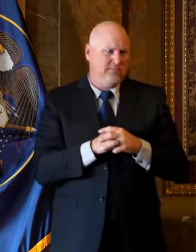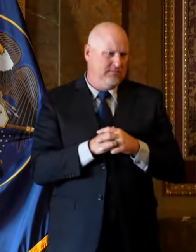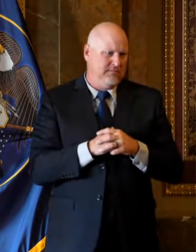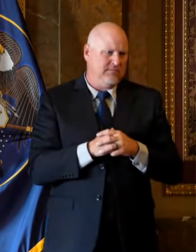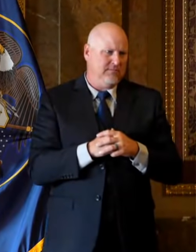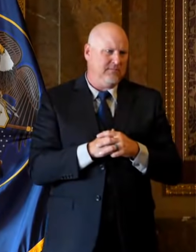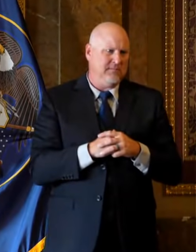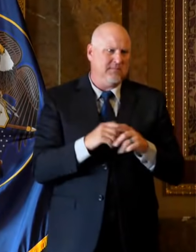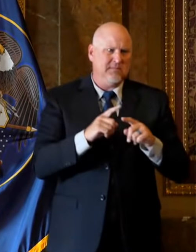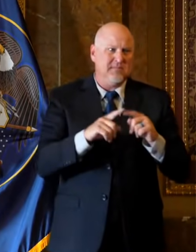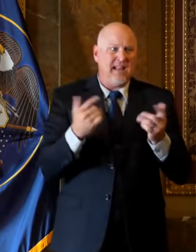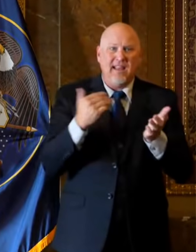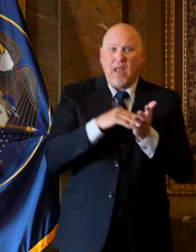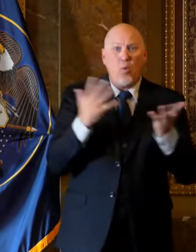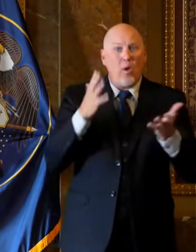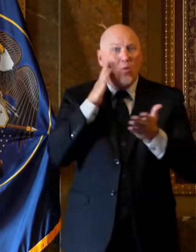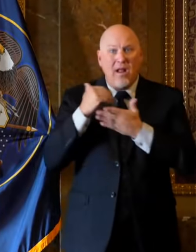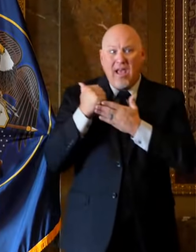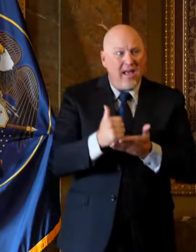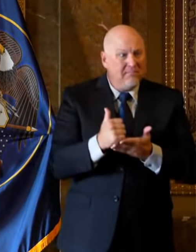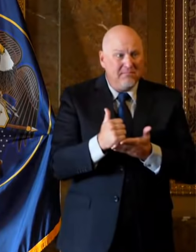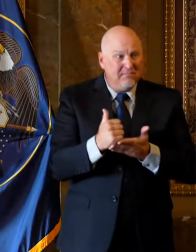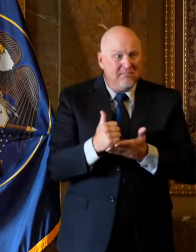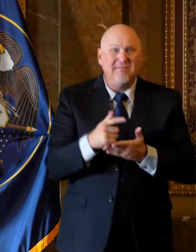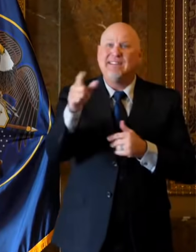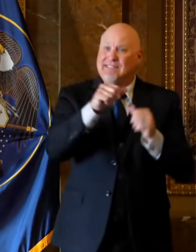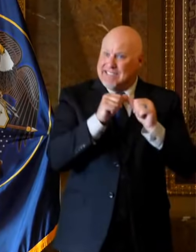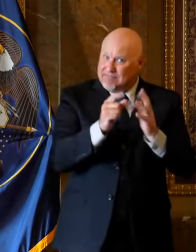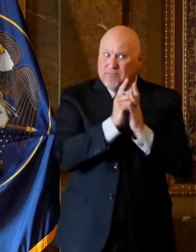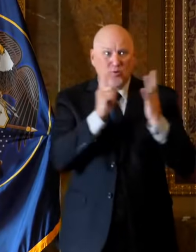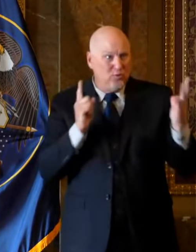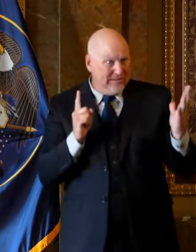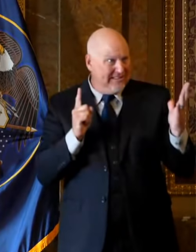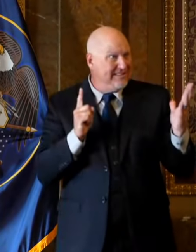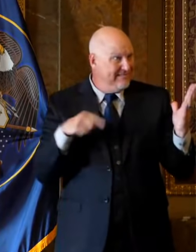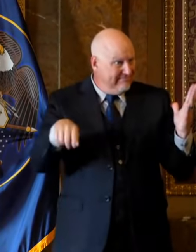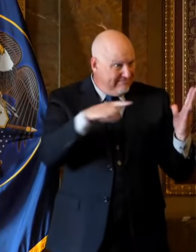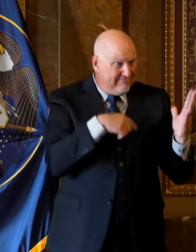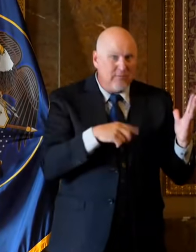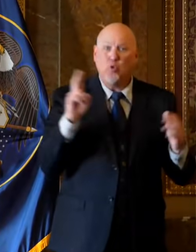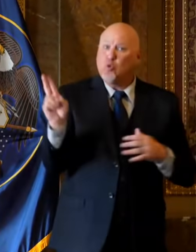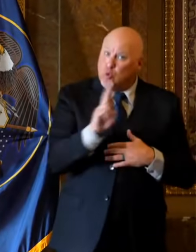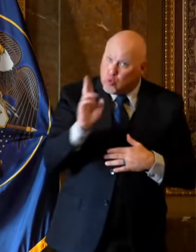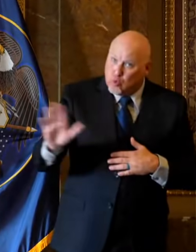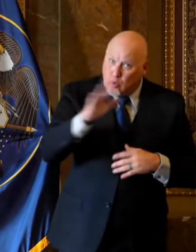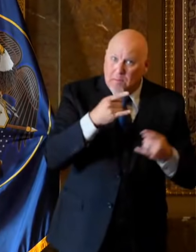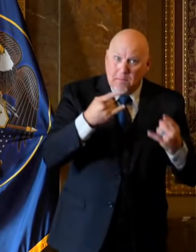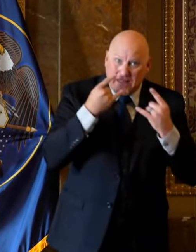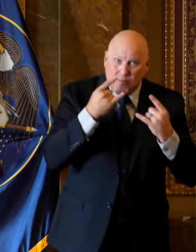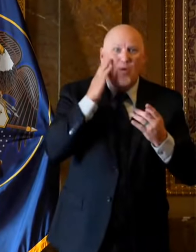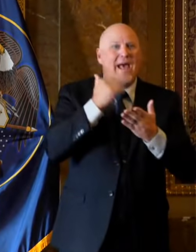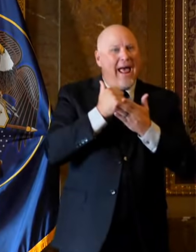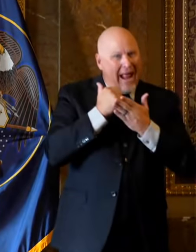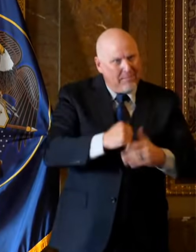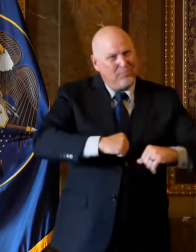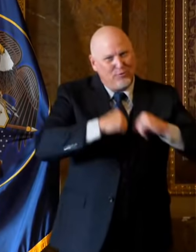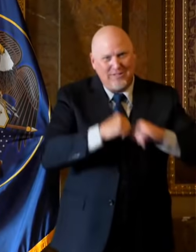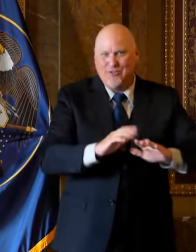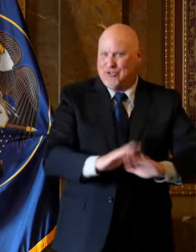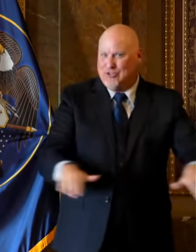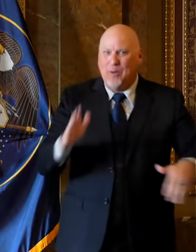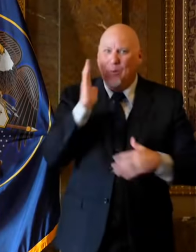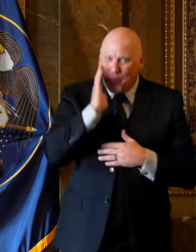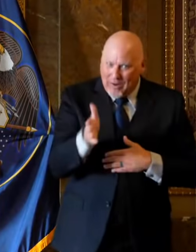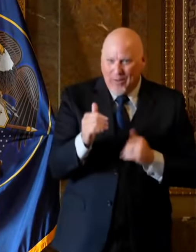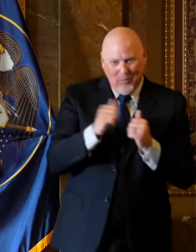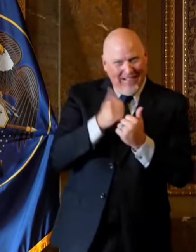social distancing, and all those who are eligible to be vaccinated to get vaccinated as soon as possible. This is incredibly critical to make